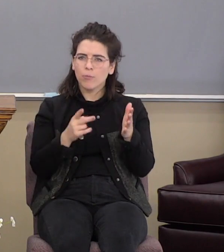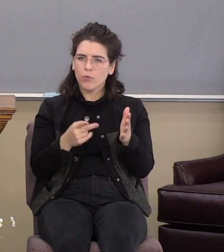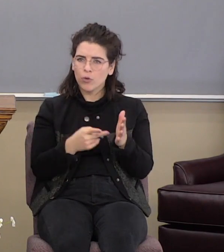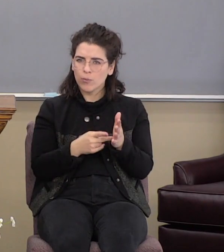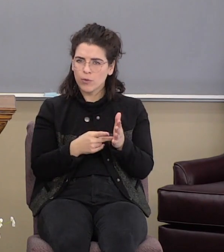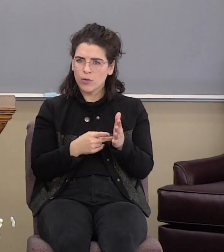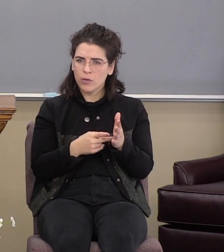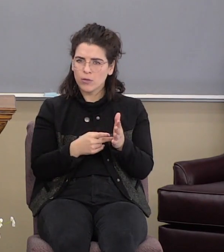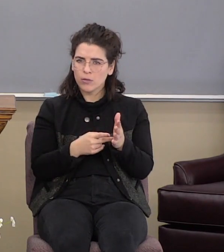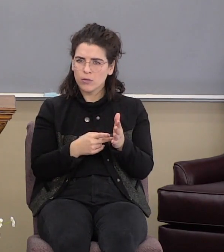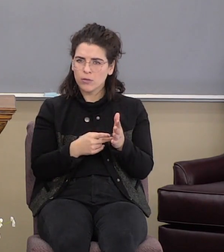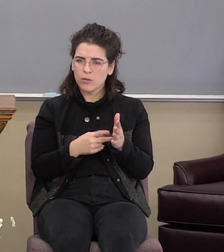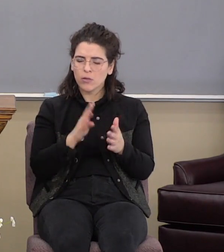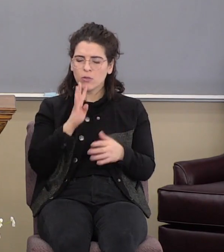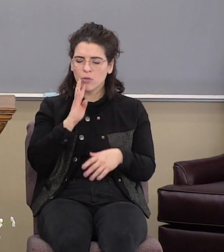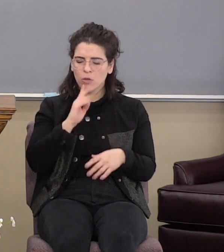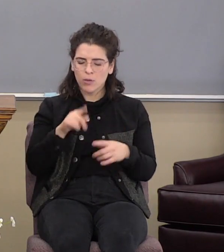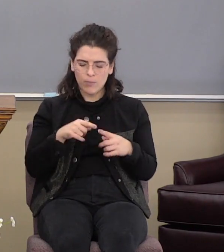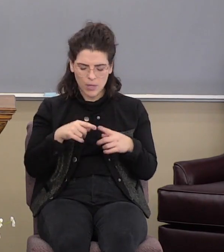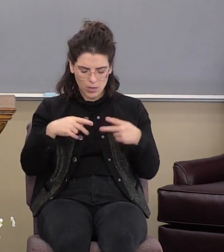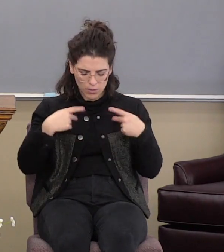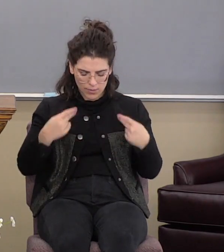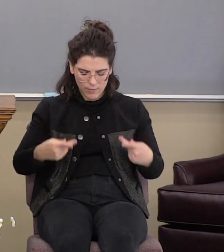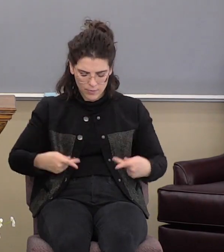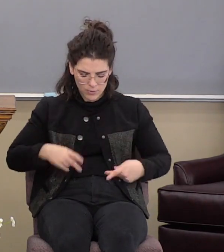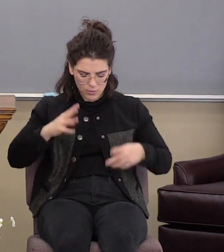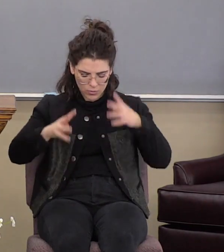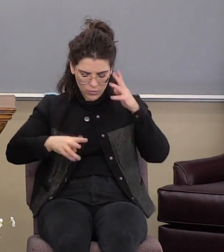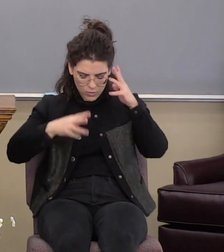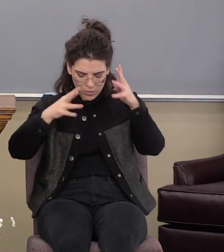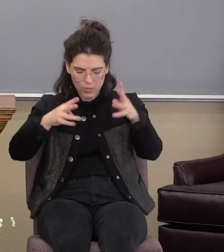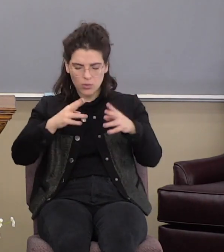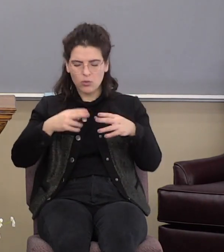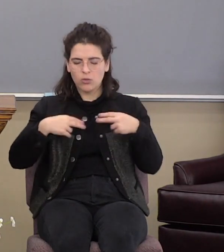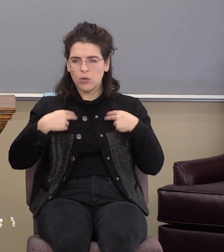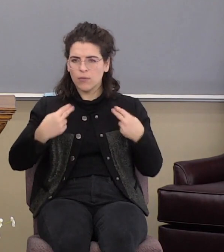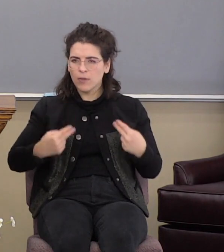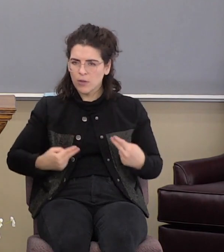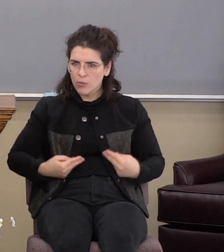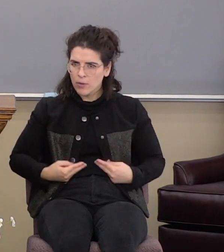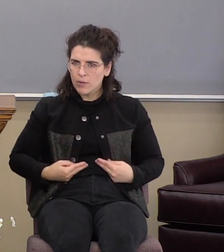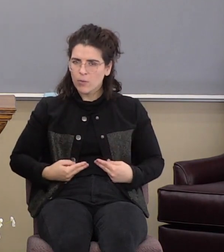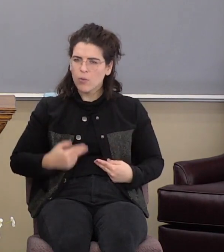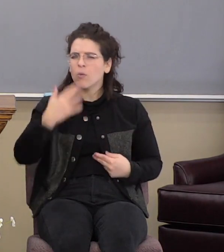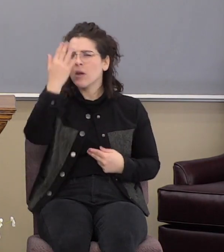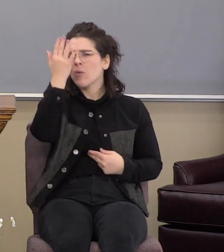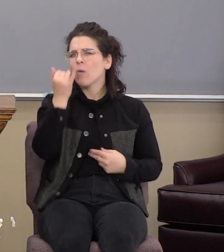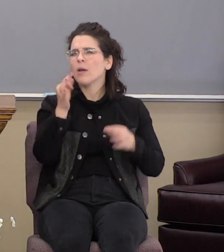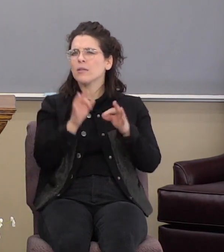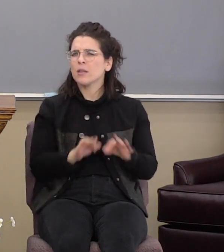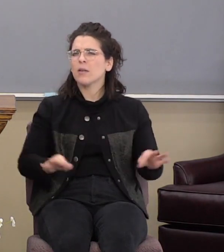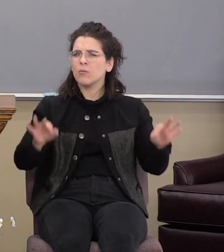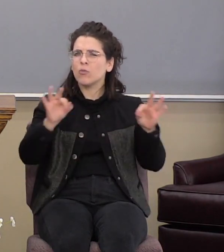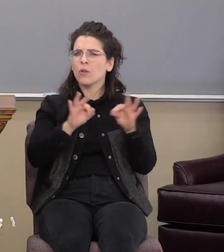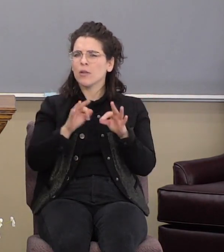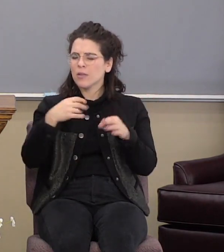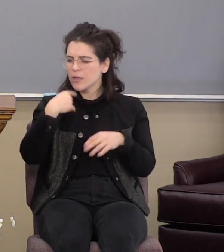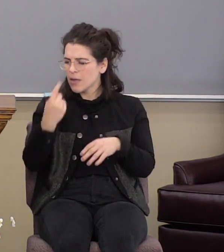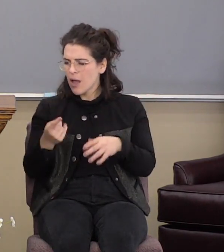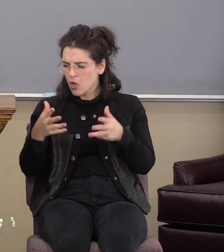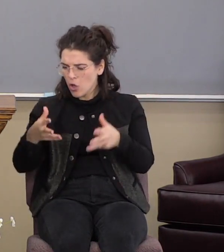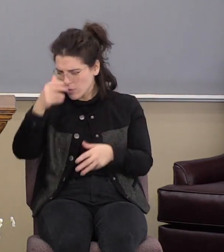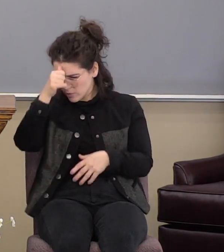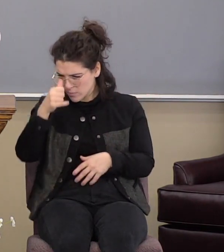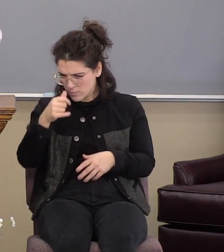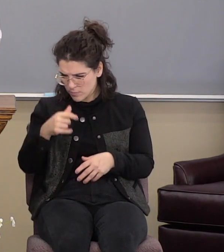about the physical creation of humanity. And why is that important to tell a lost person? Because if God created you,